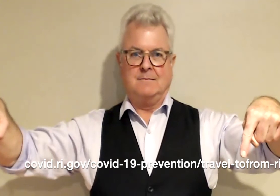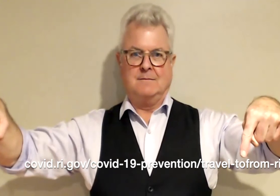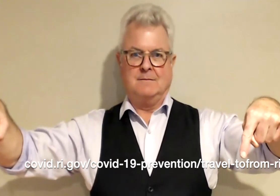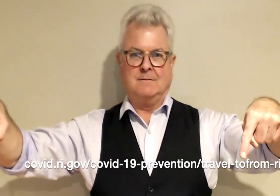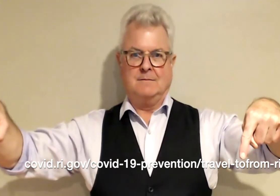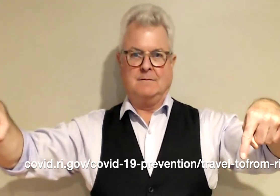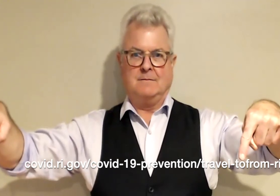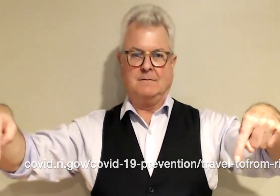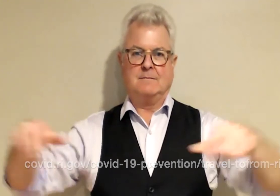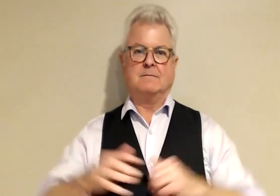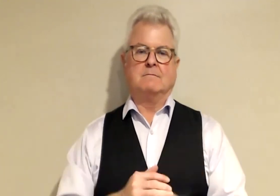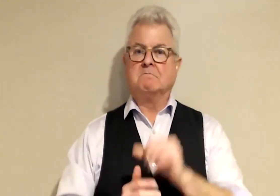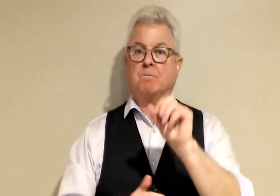listed below.